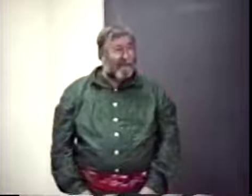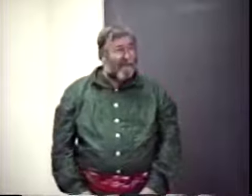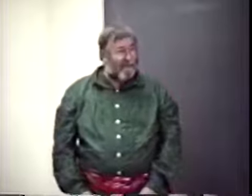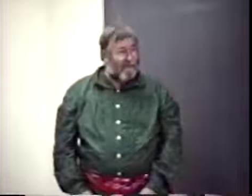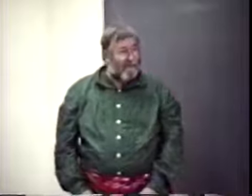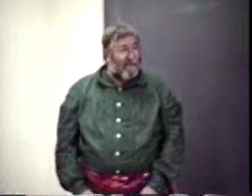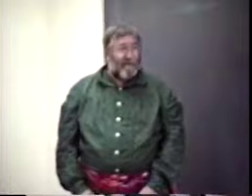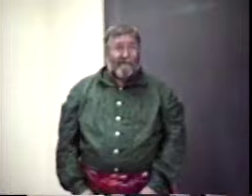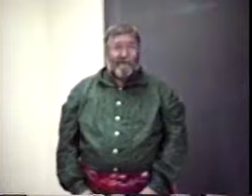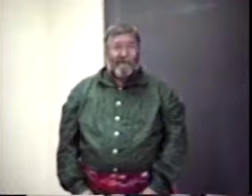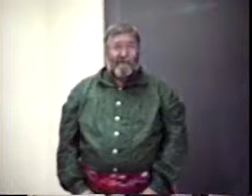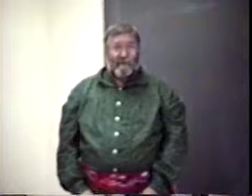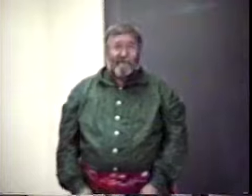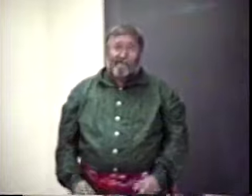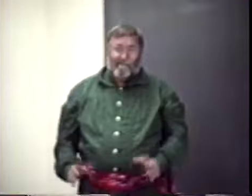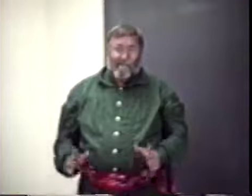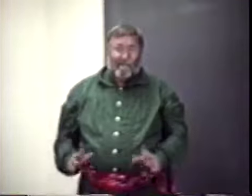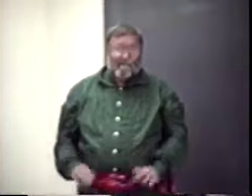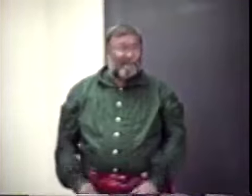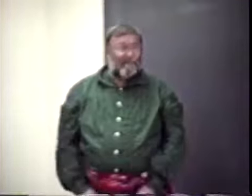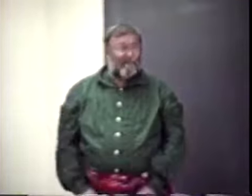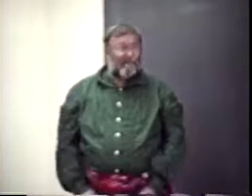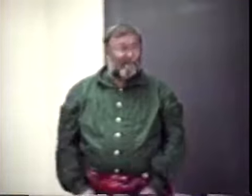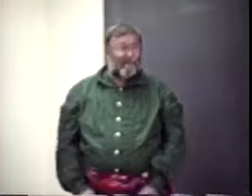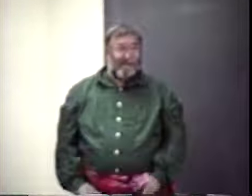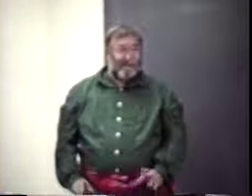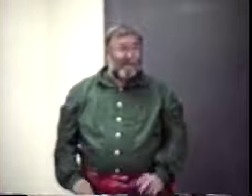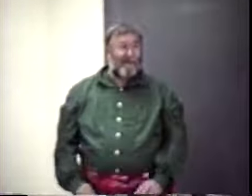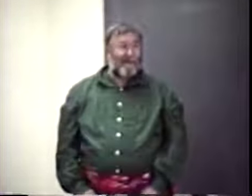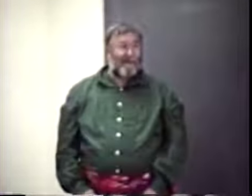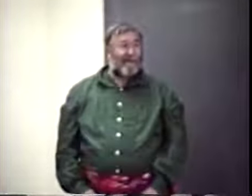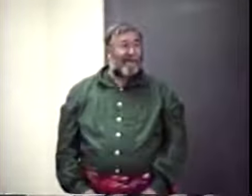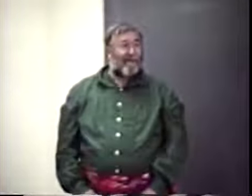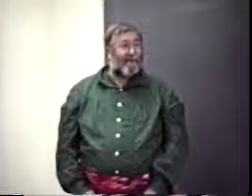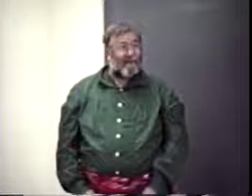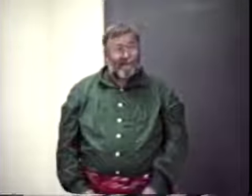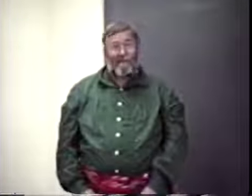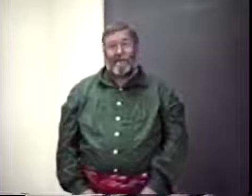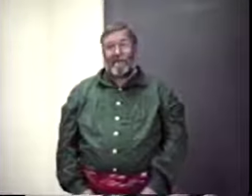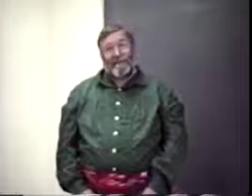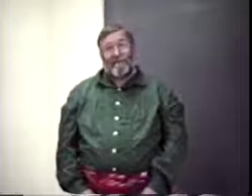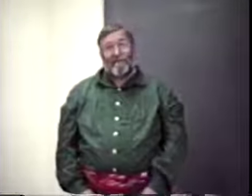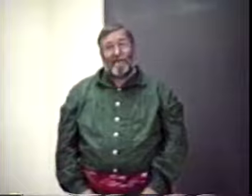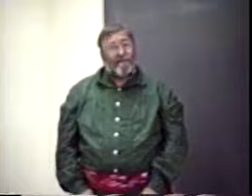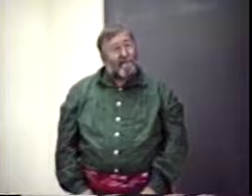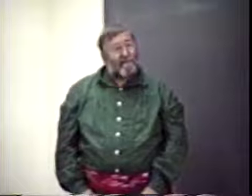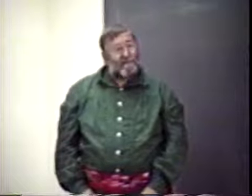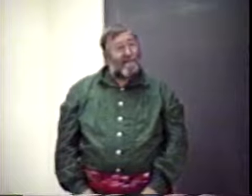it. And people tend to be this way. If they don't understand it, they ridicule it and put it down. This is not